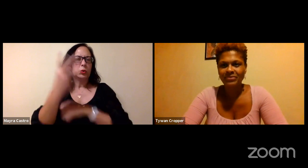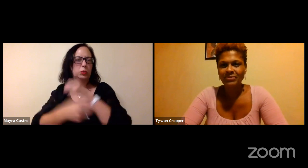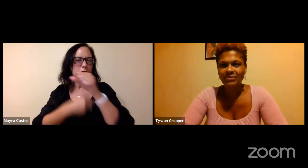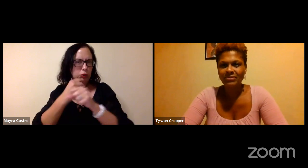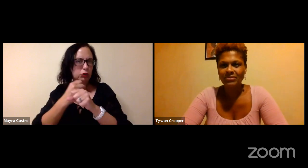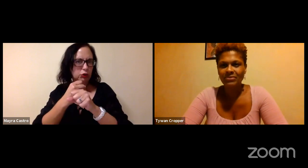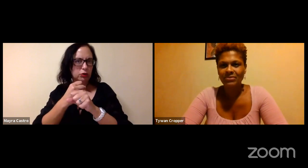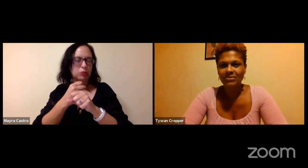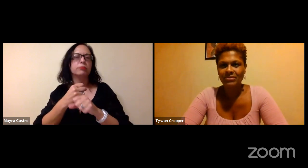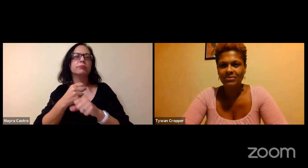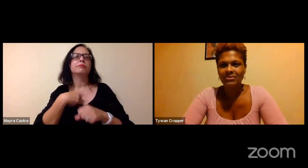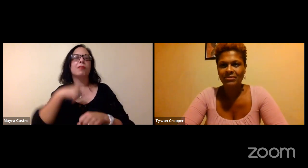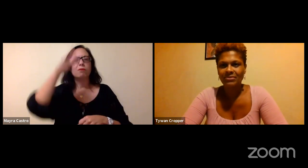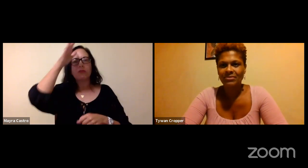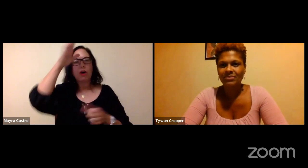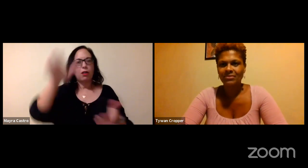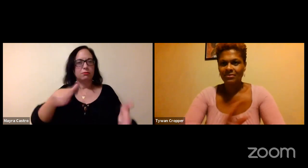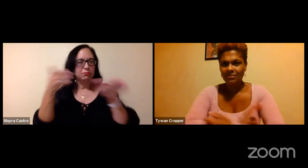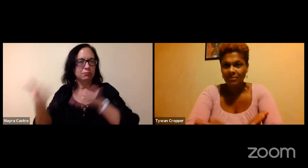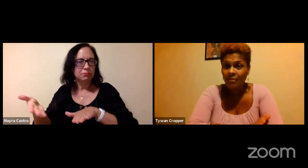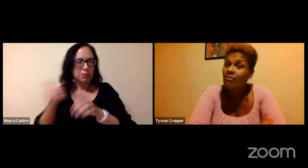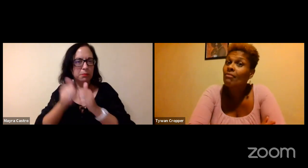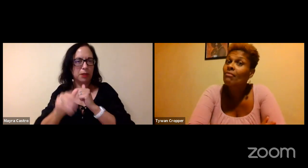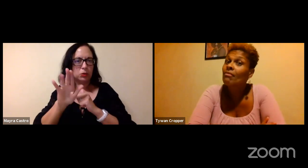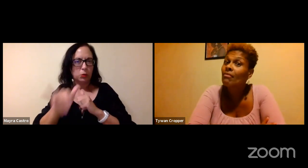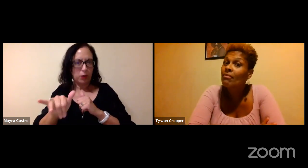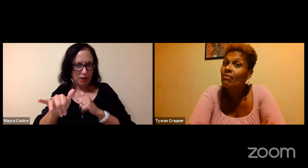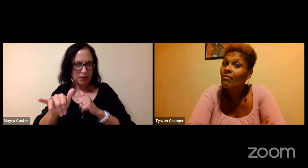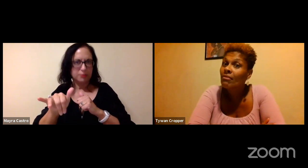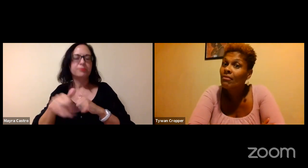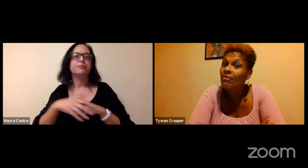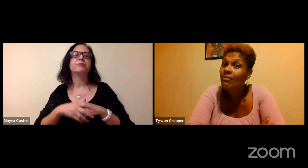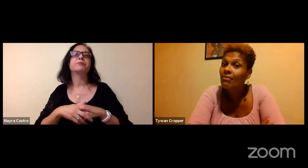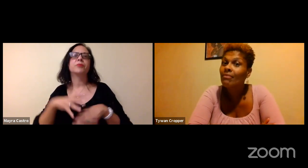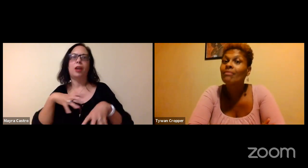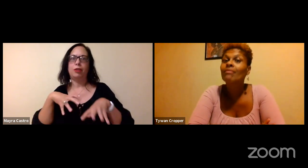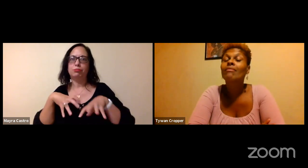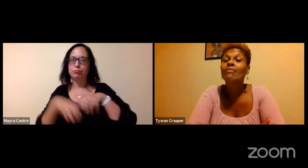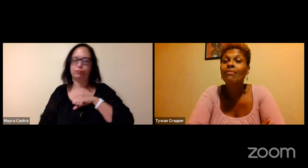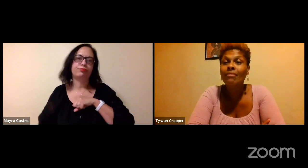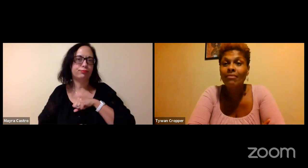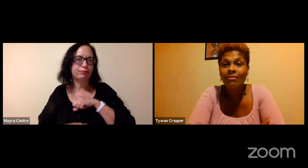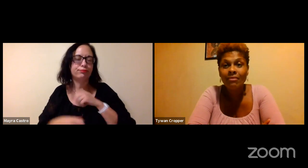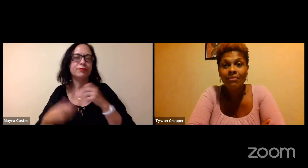NTID. I left after 2 years because my father had passed